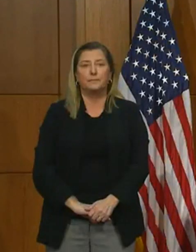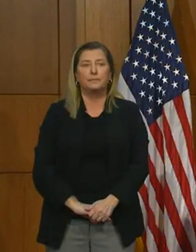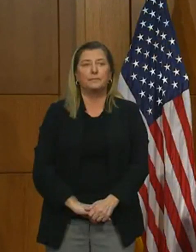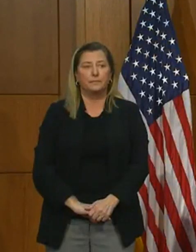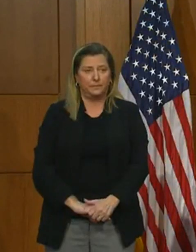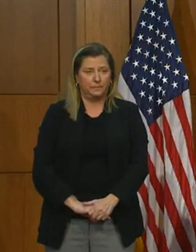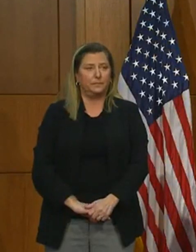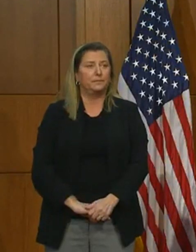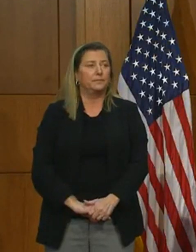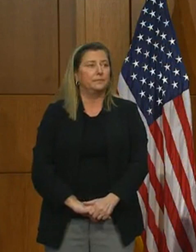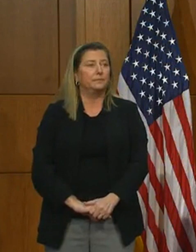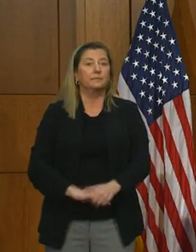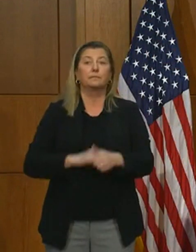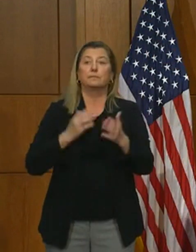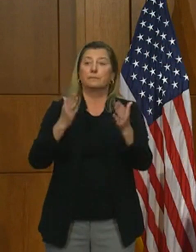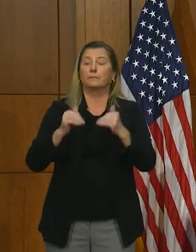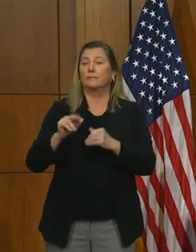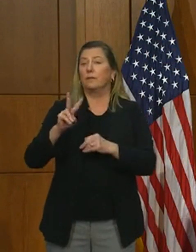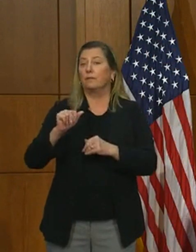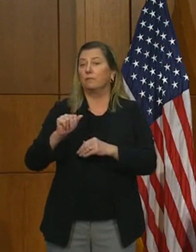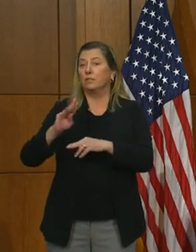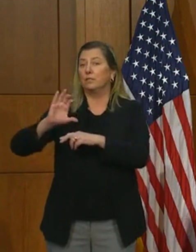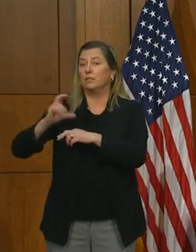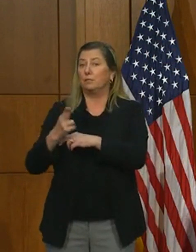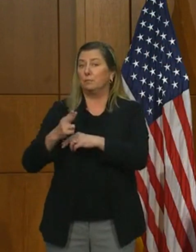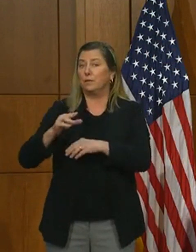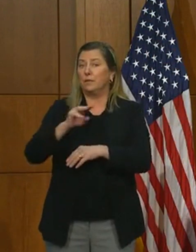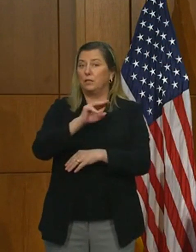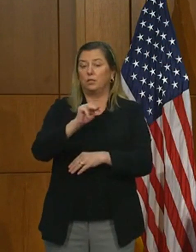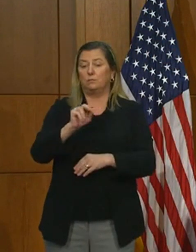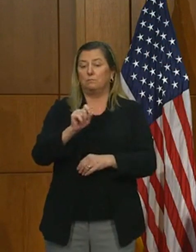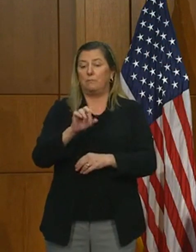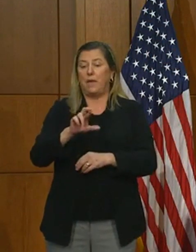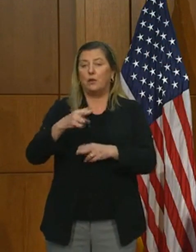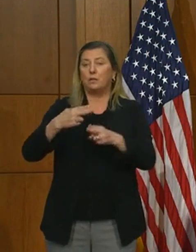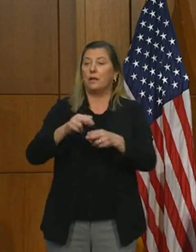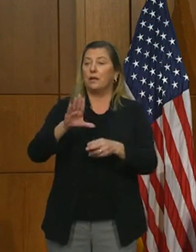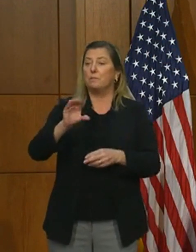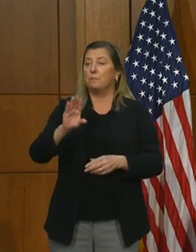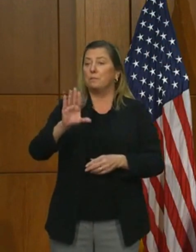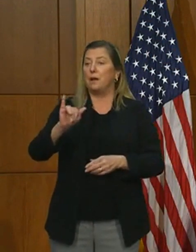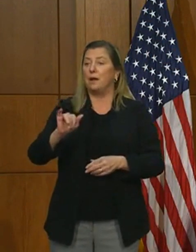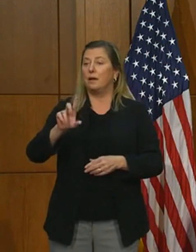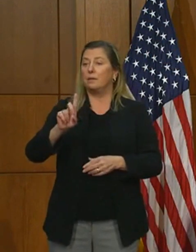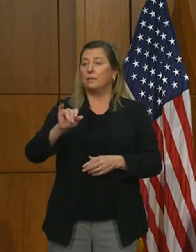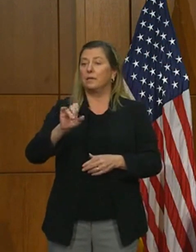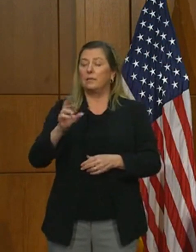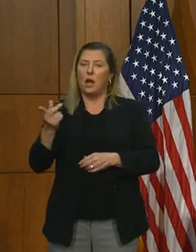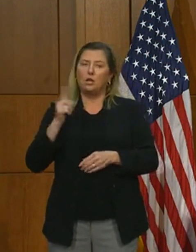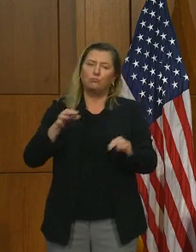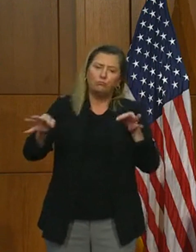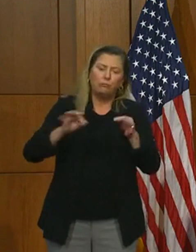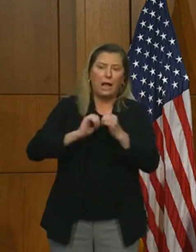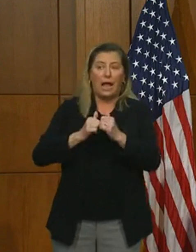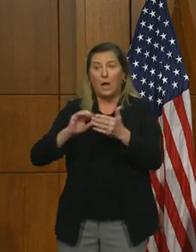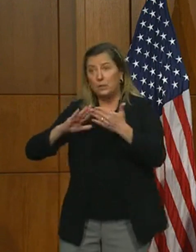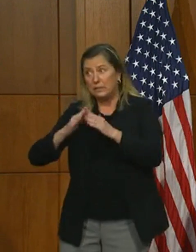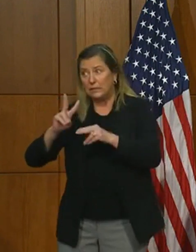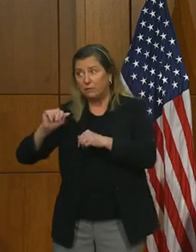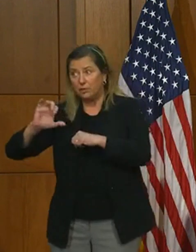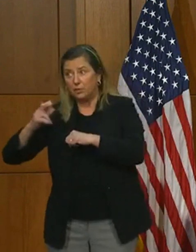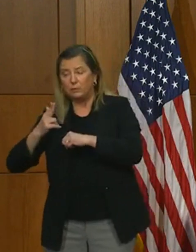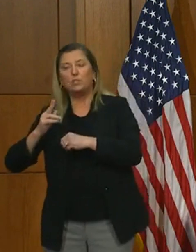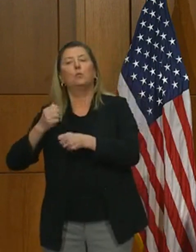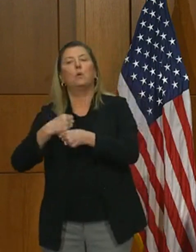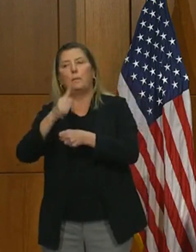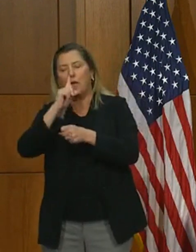Now we'll hear from our Virginia Beach Mayor, Bobbie Dyer, on how his city intends to enforce these restrictions and ensure